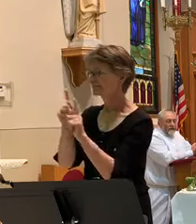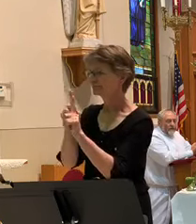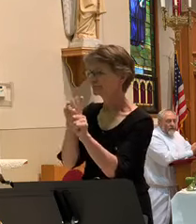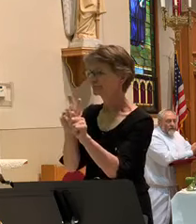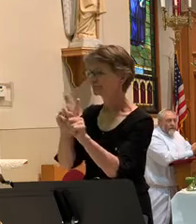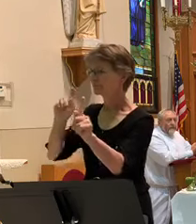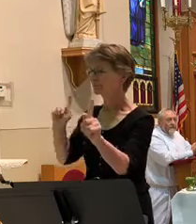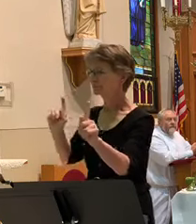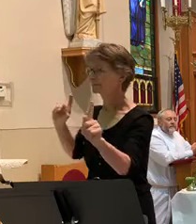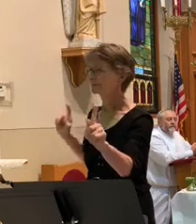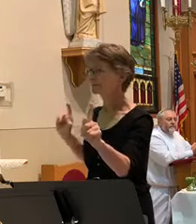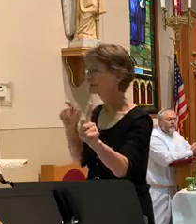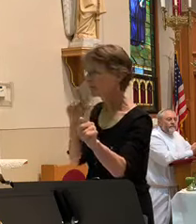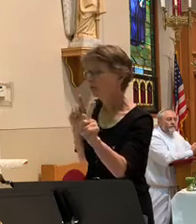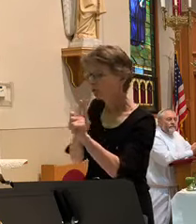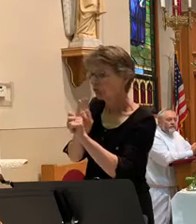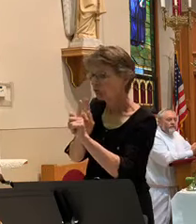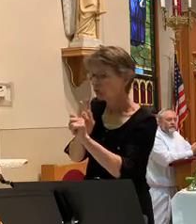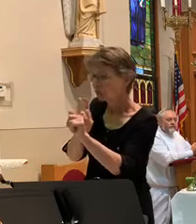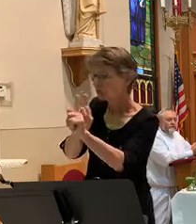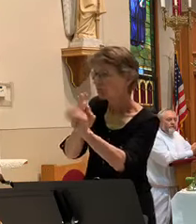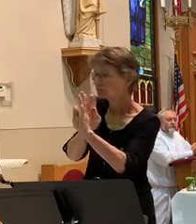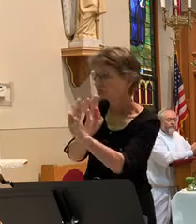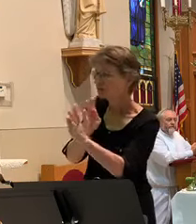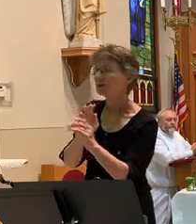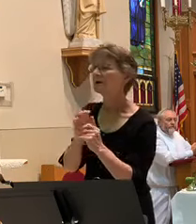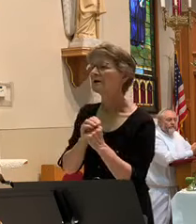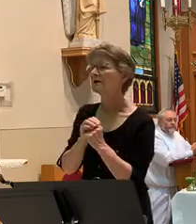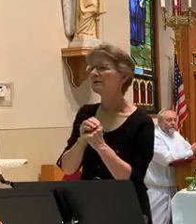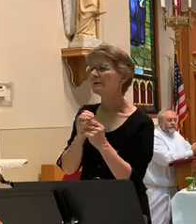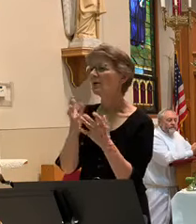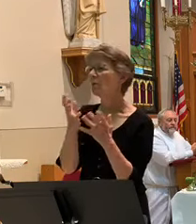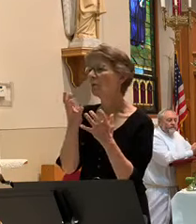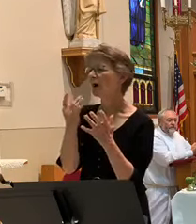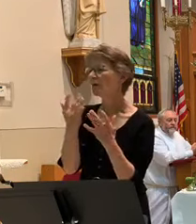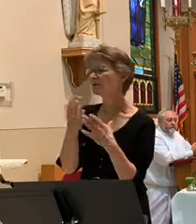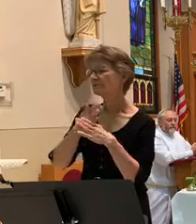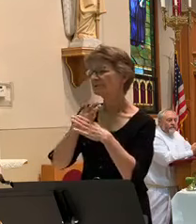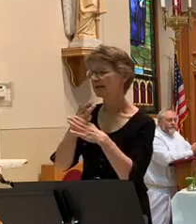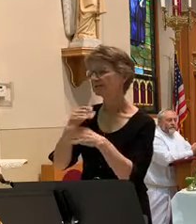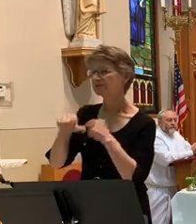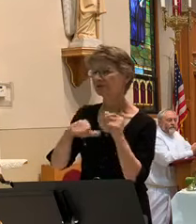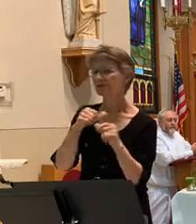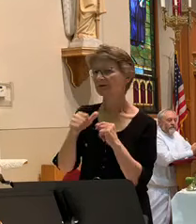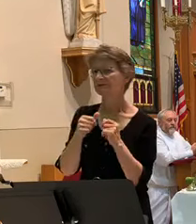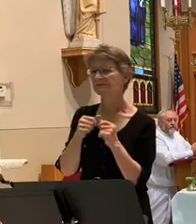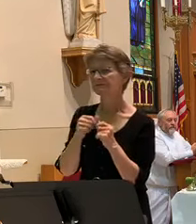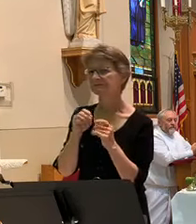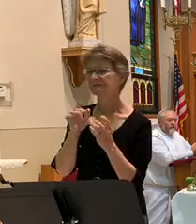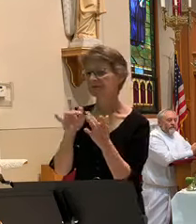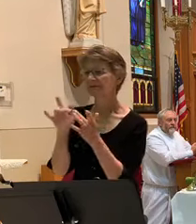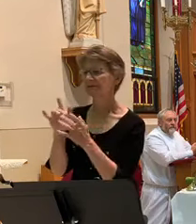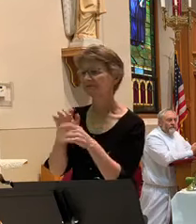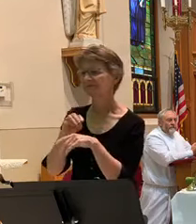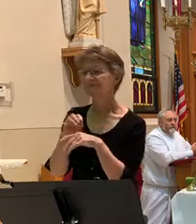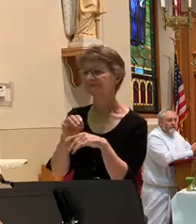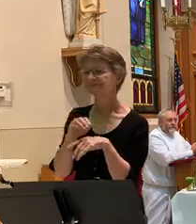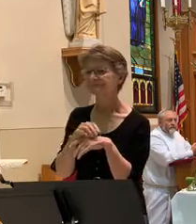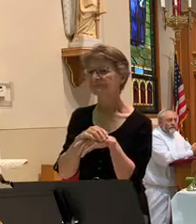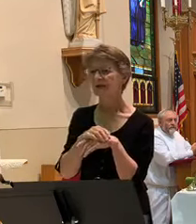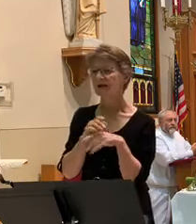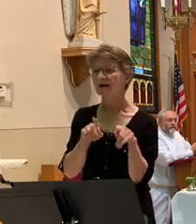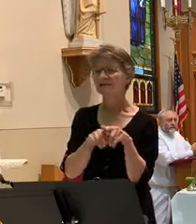That distance and the desire to protect each other from any potential of the coronavirus.